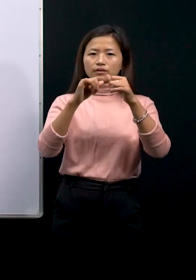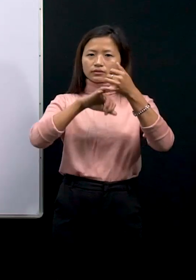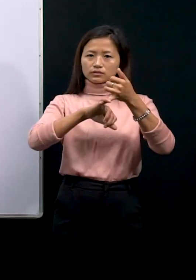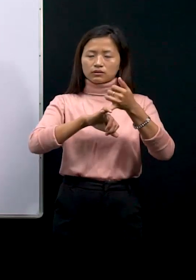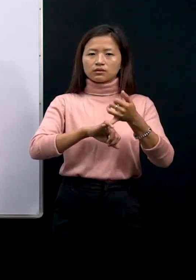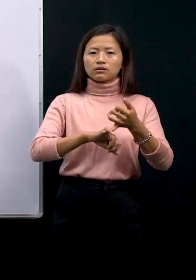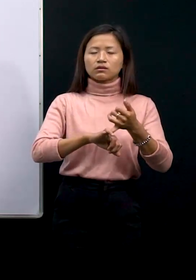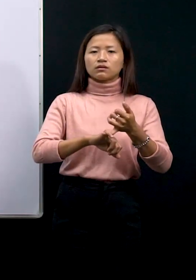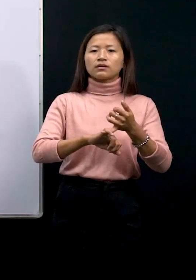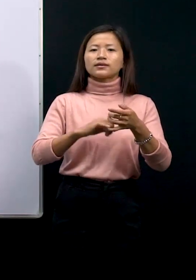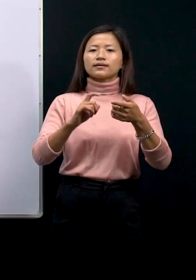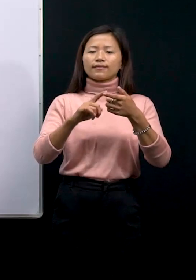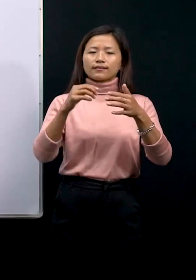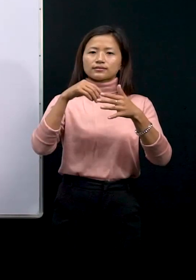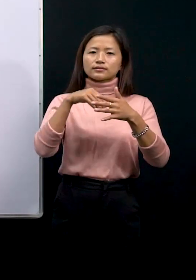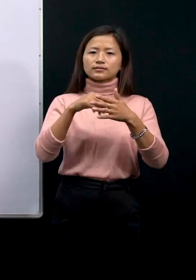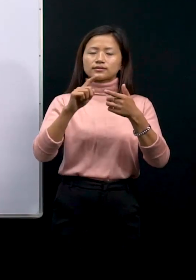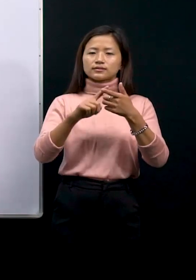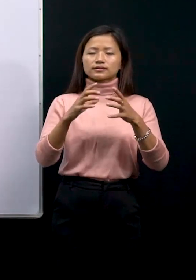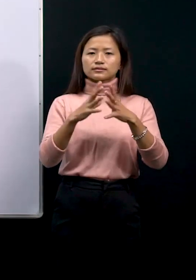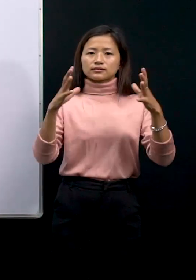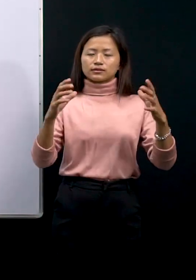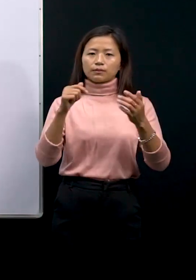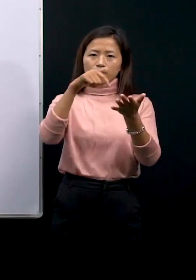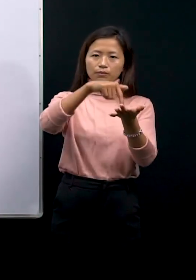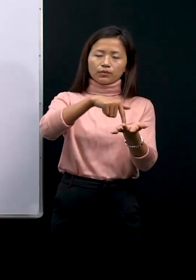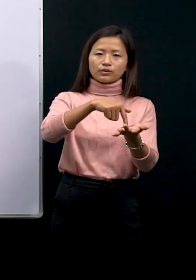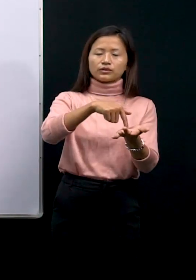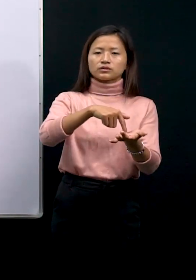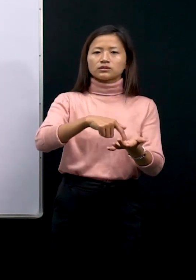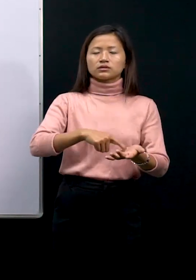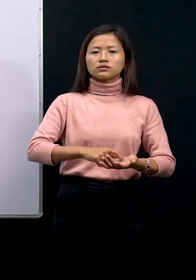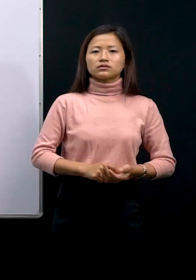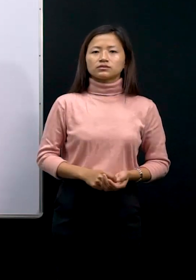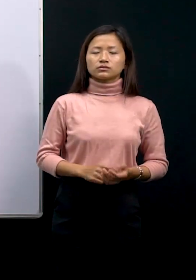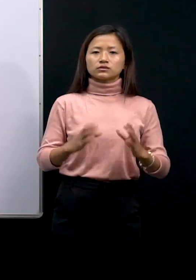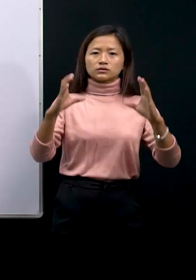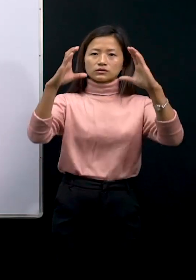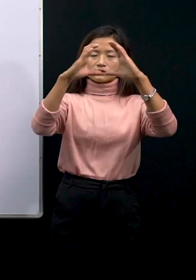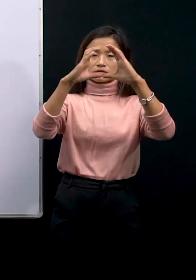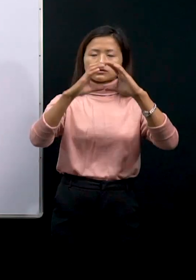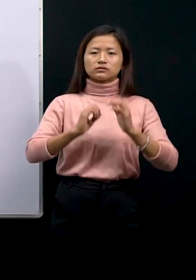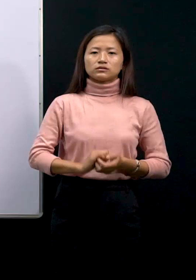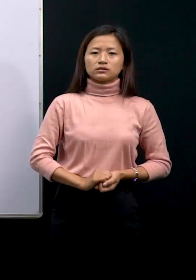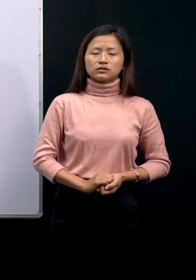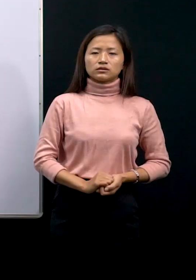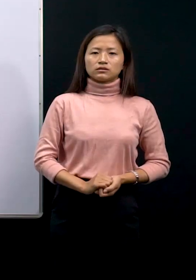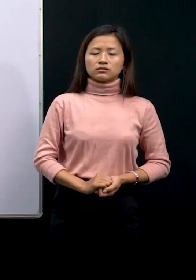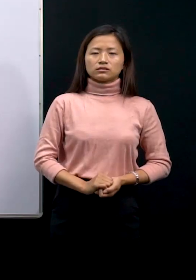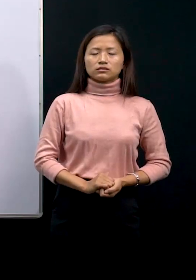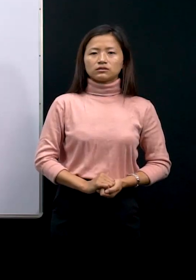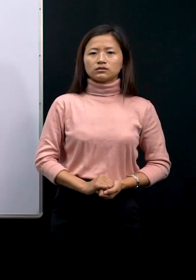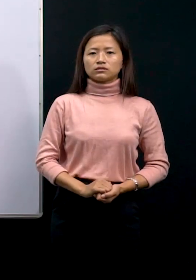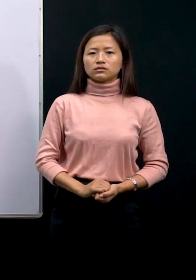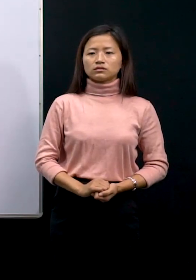an external point. Is that no? From an external point to the circle. From an external point